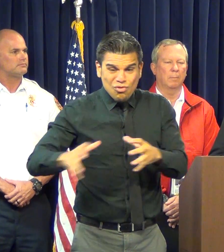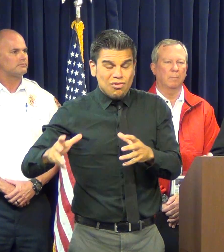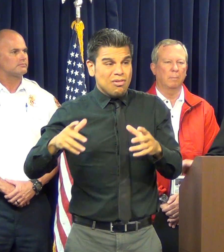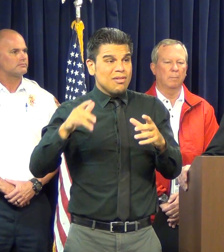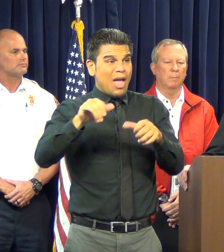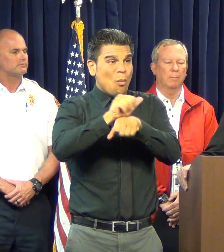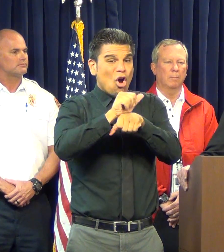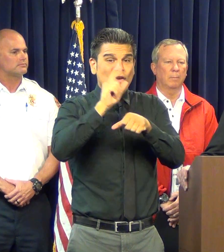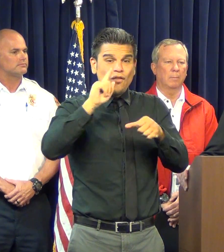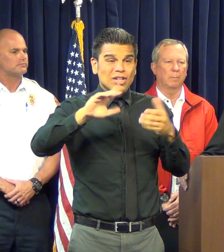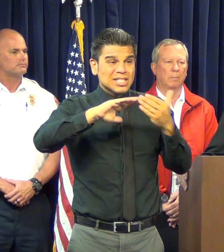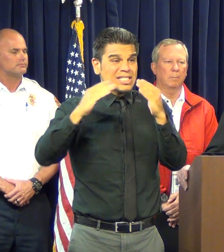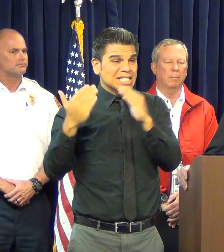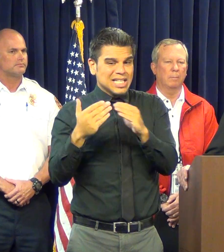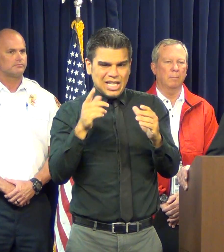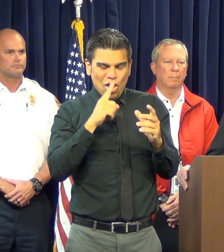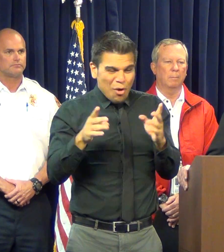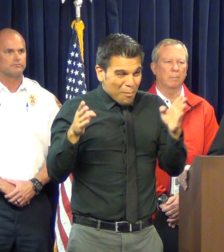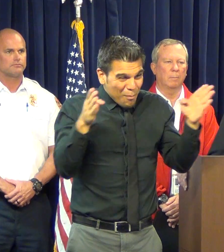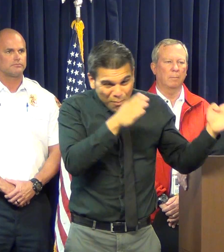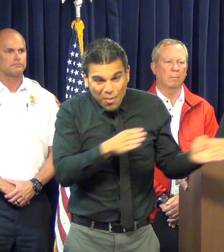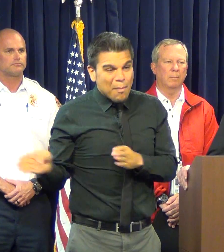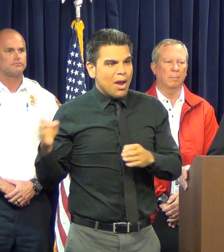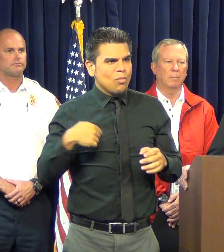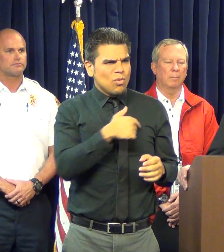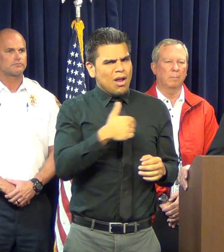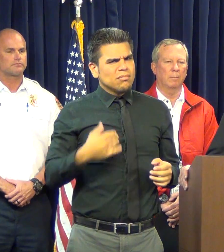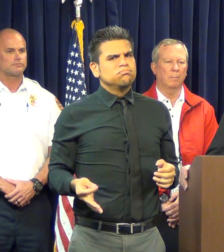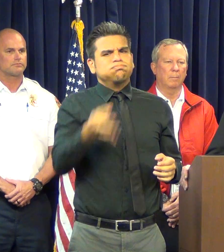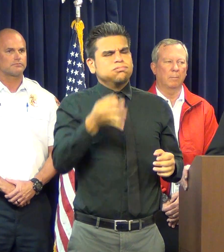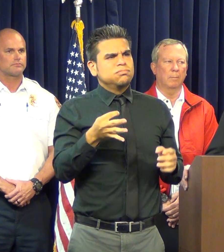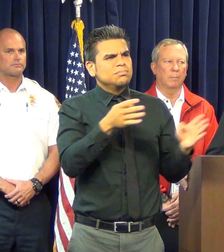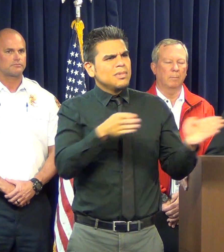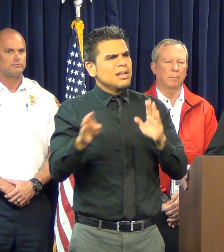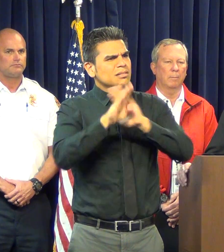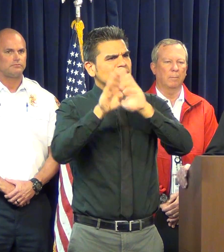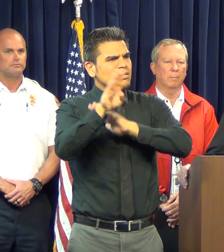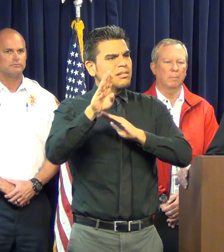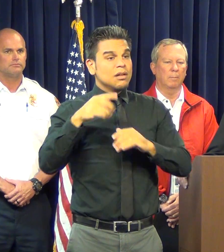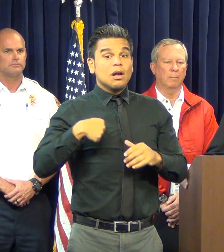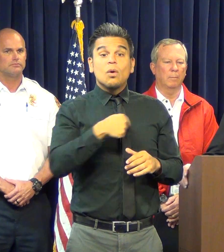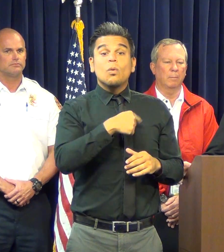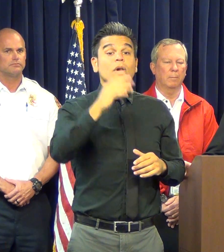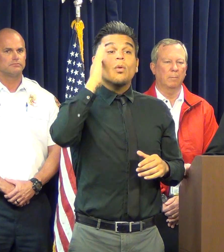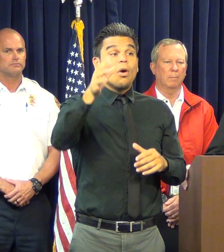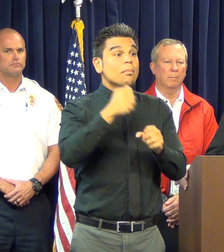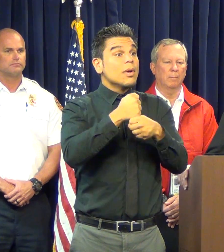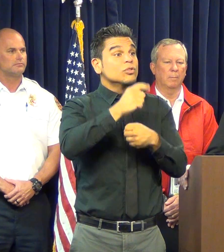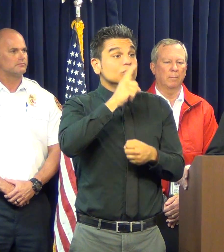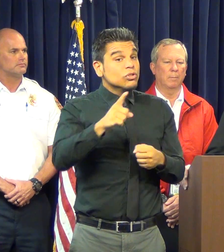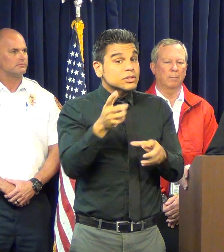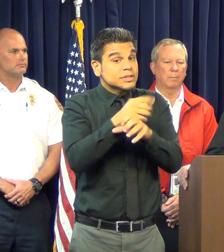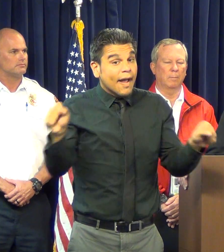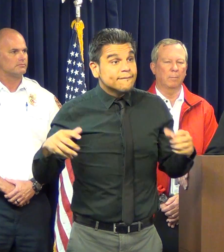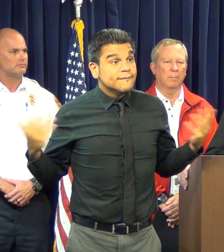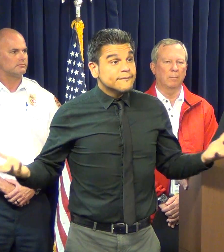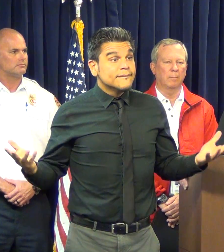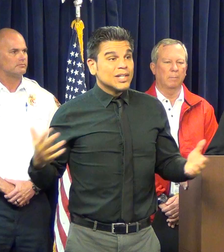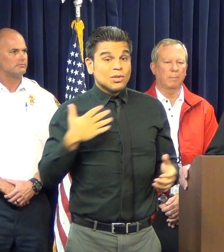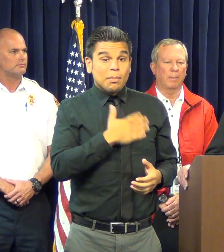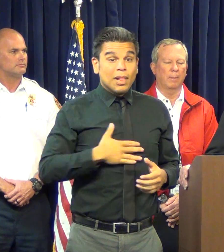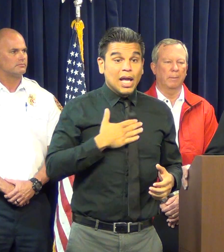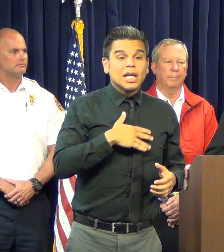prepared for this, strategically prepared. So we will make sure that it is safe. So please, the